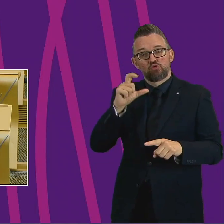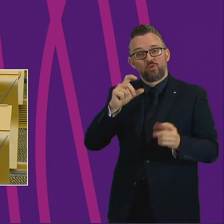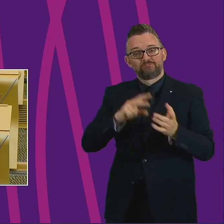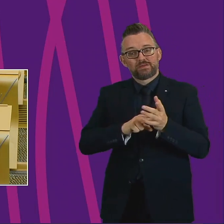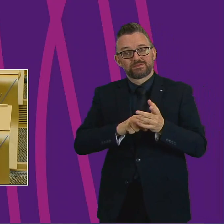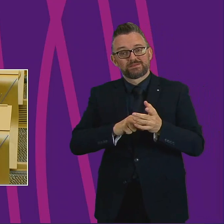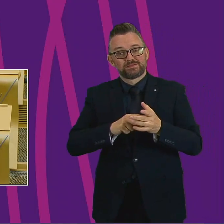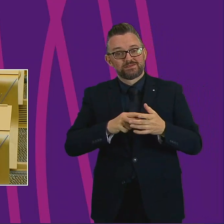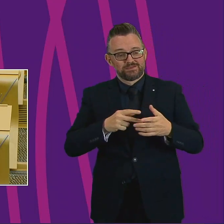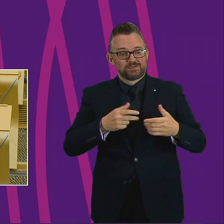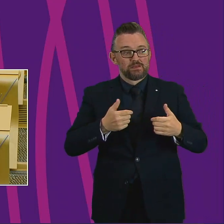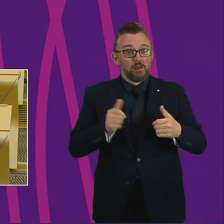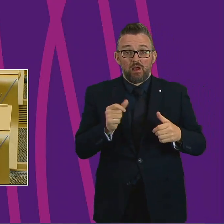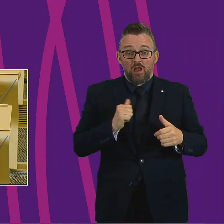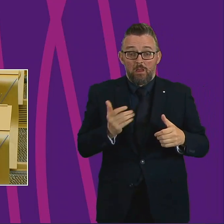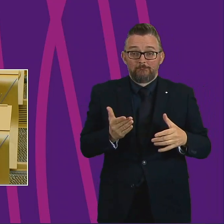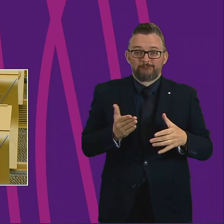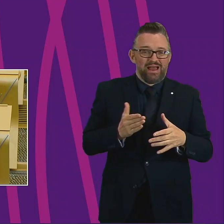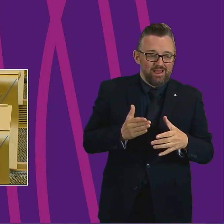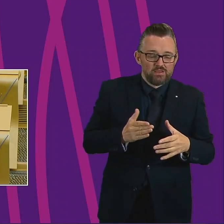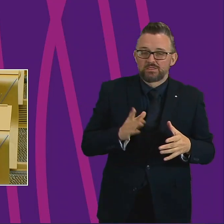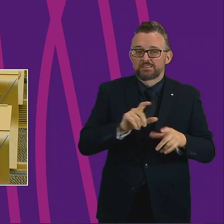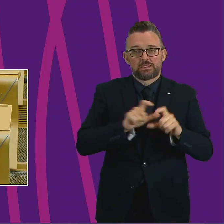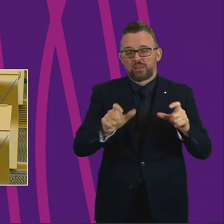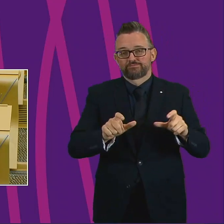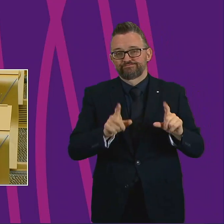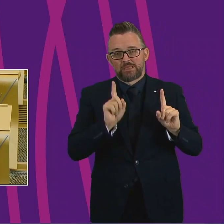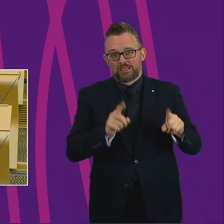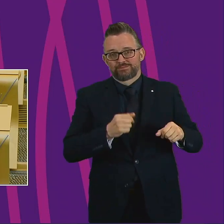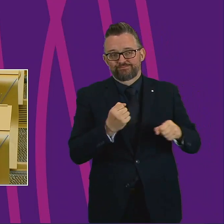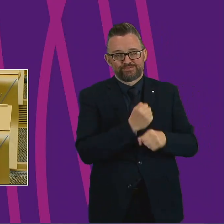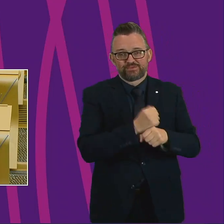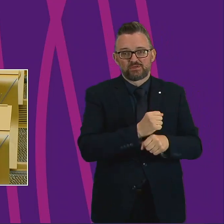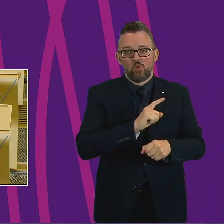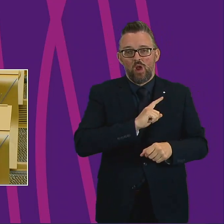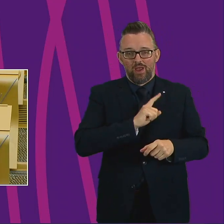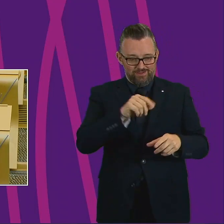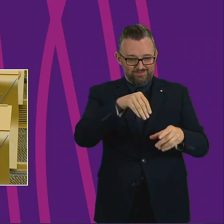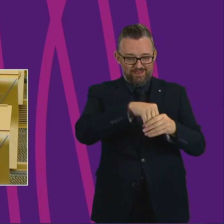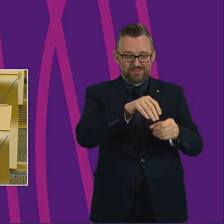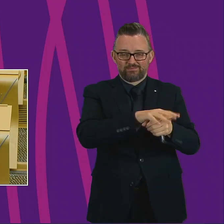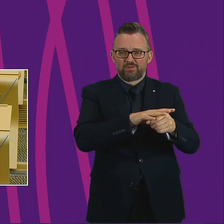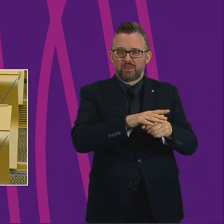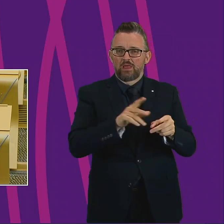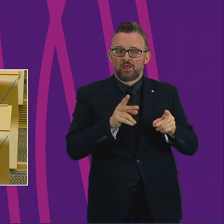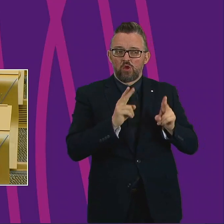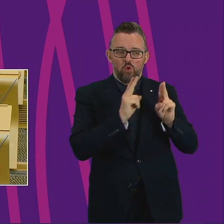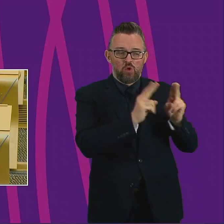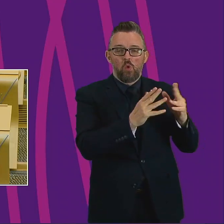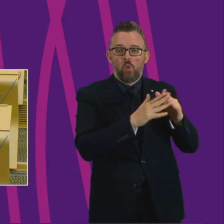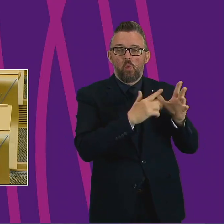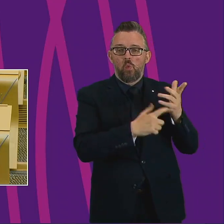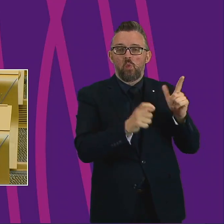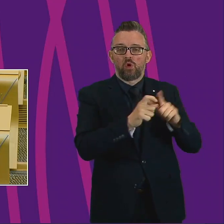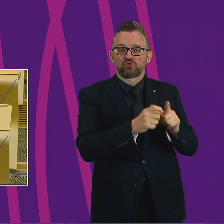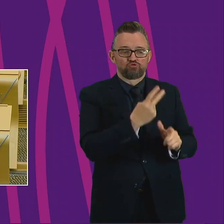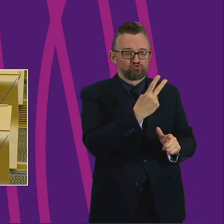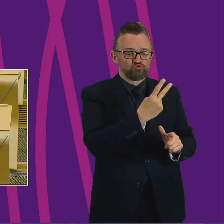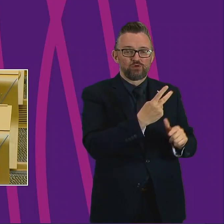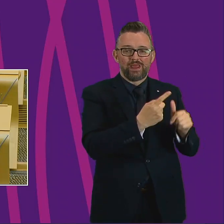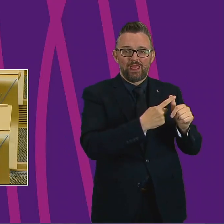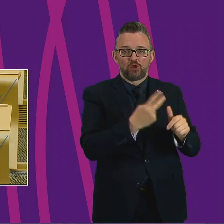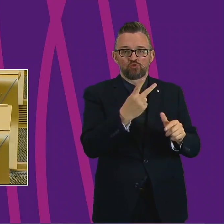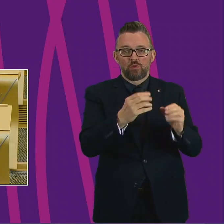the construction industry, it was not possible, in particular because of where it is. This is around wards 2A and 2B in the